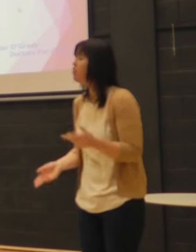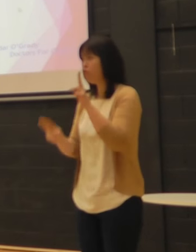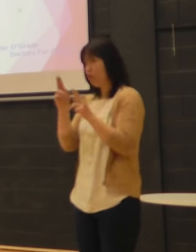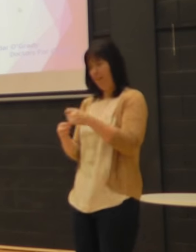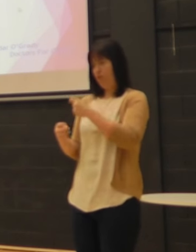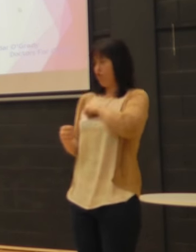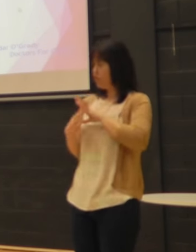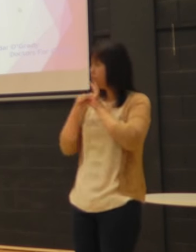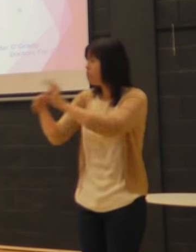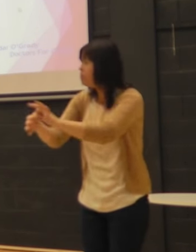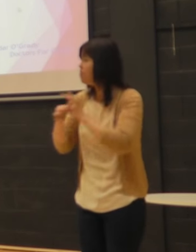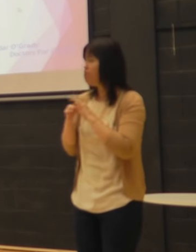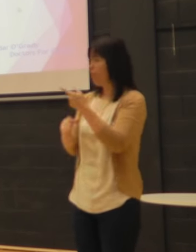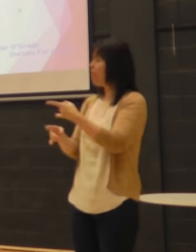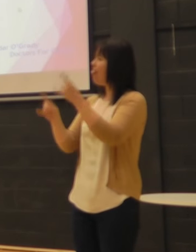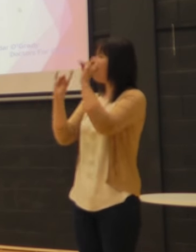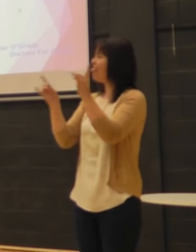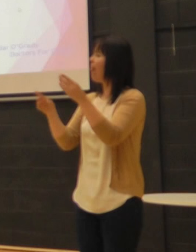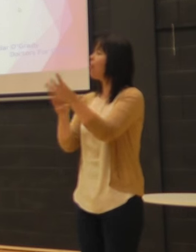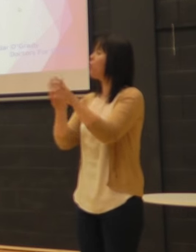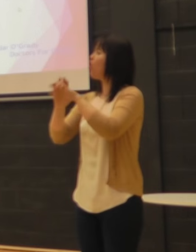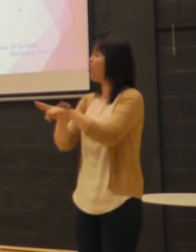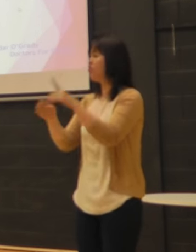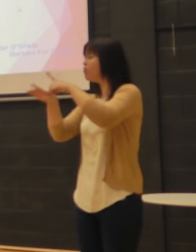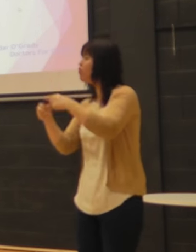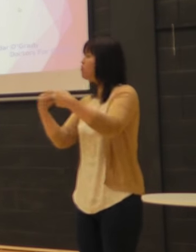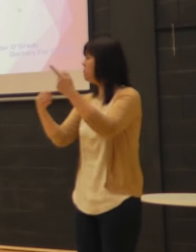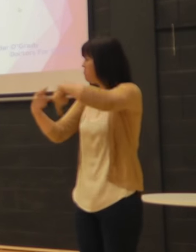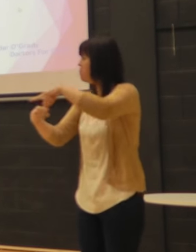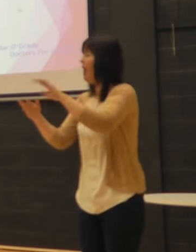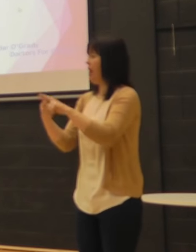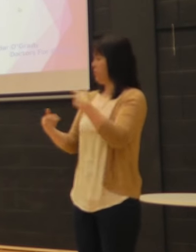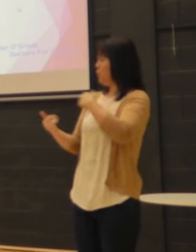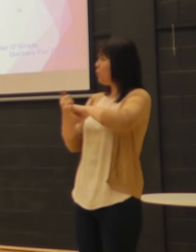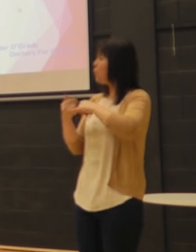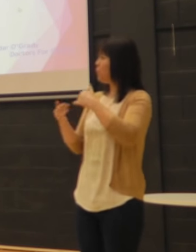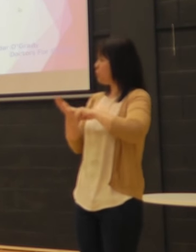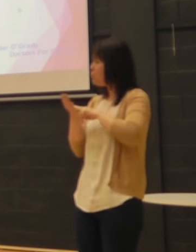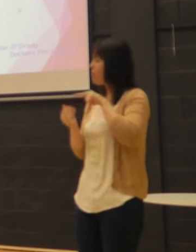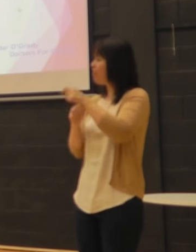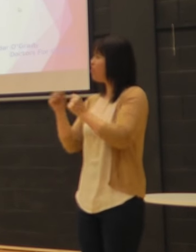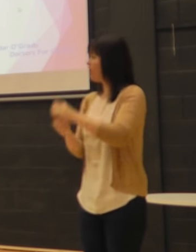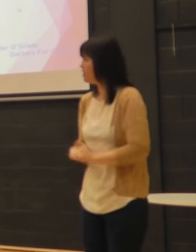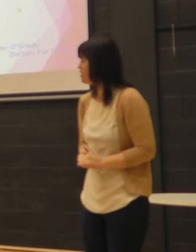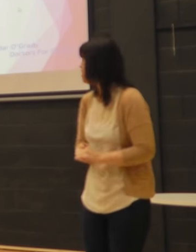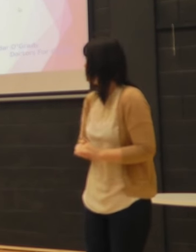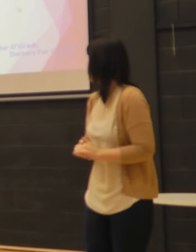trust between health worker and service user. So I'm just going to quickly